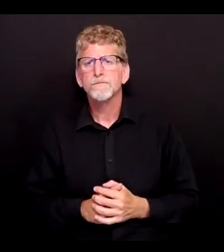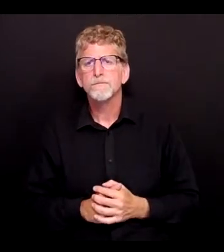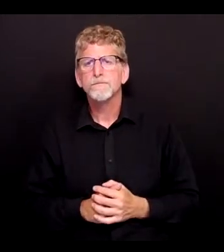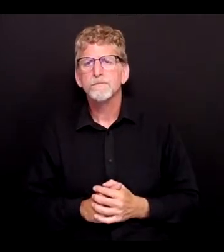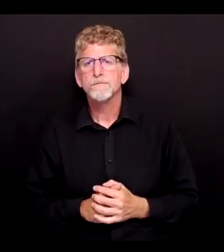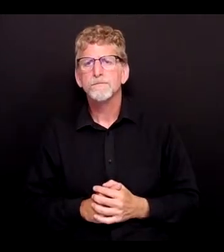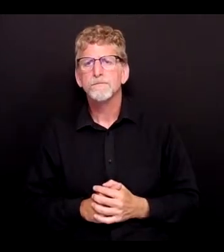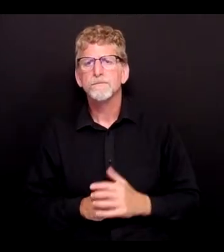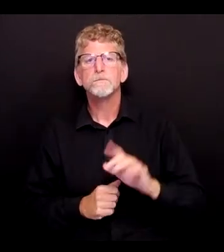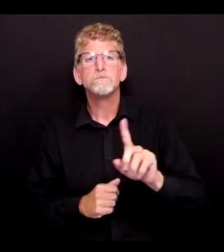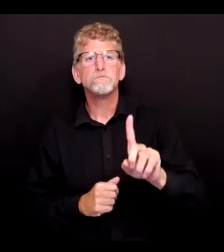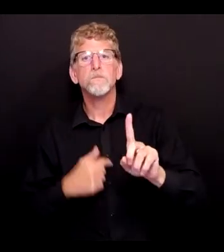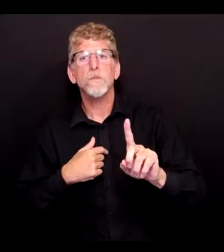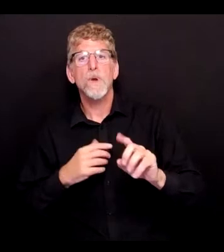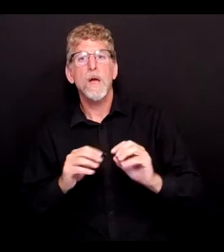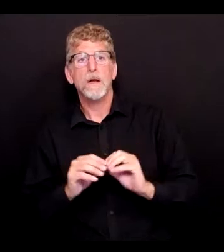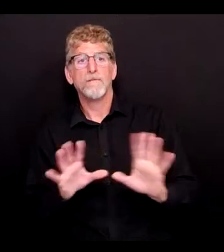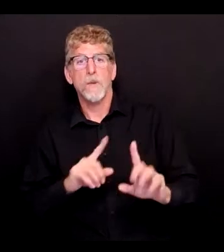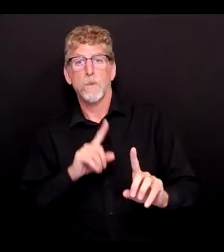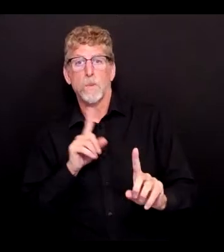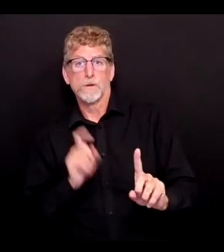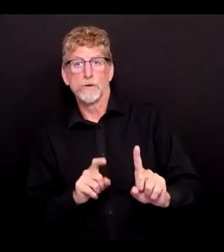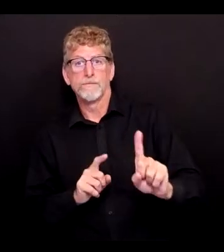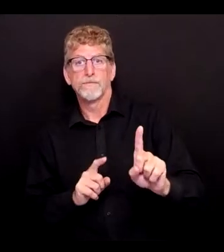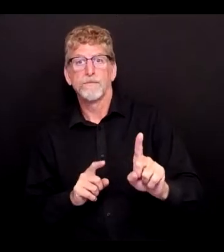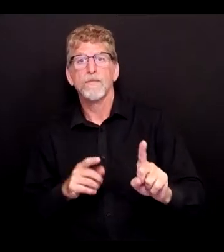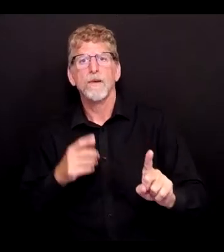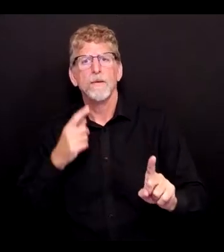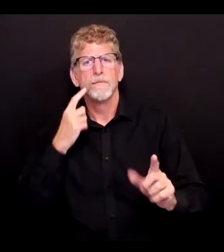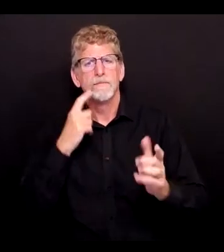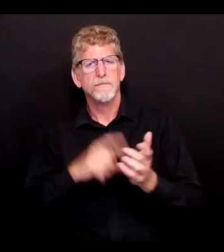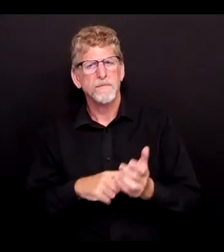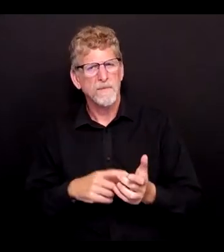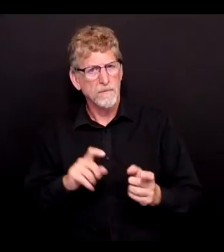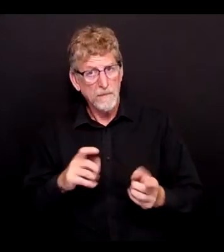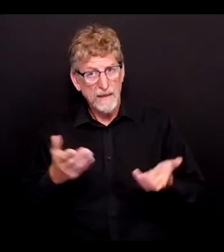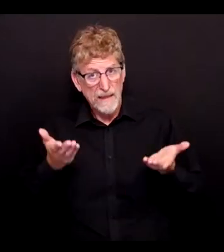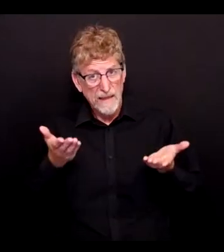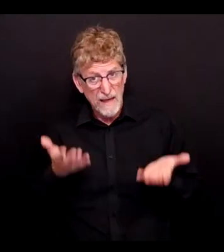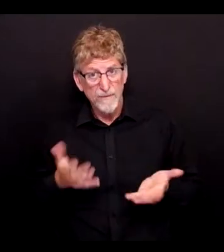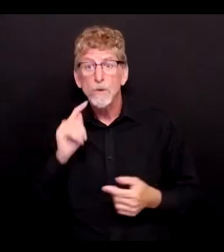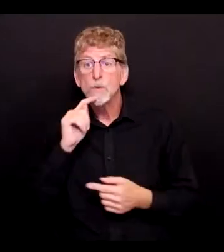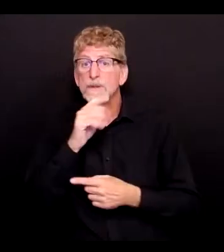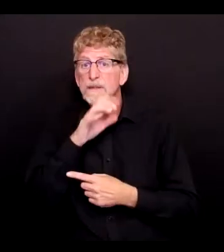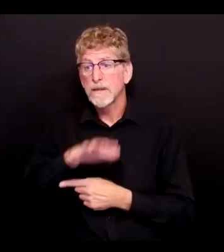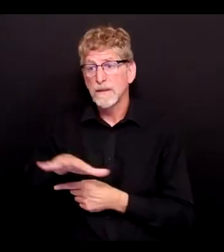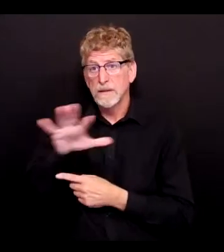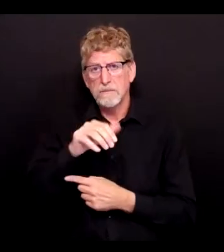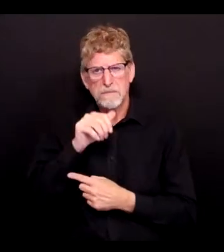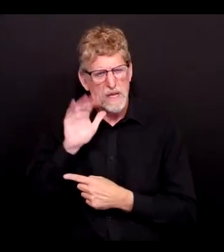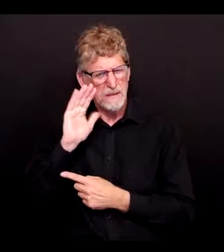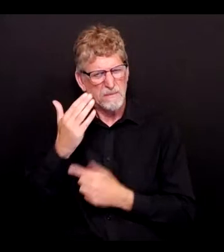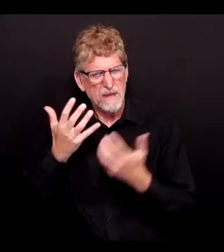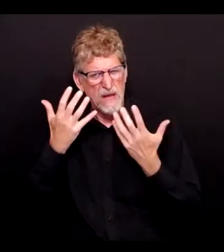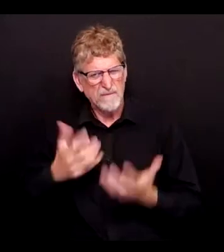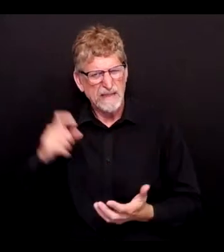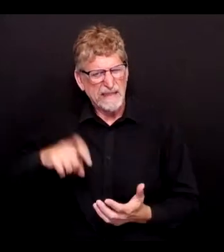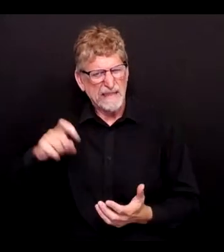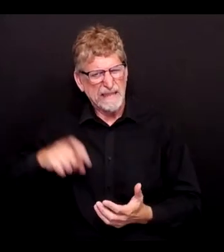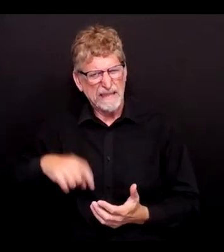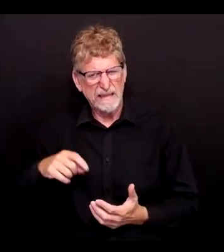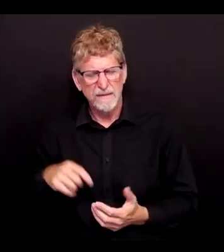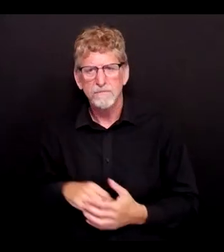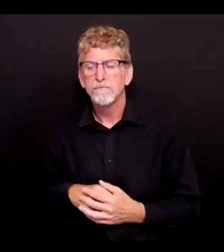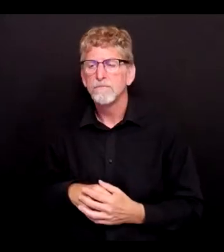seeing the most demand right now in the metro areas? Yes, definitely. I think the reports, such as you